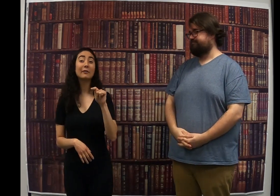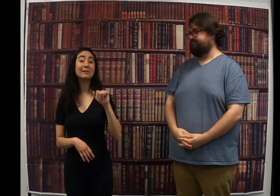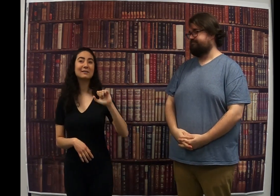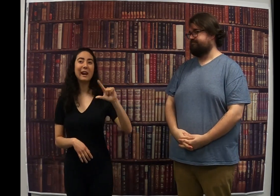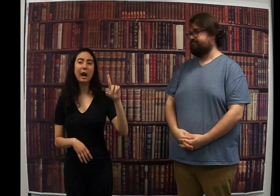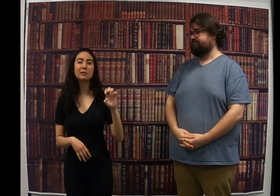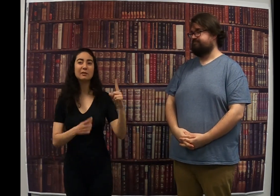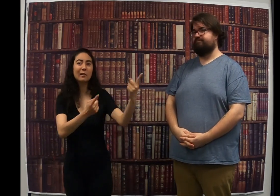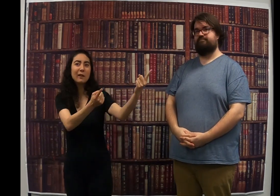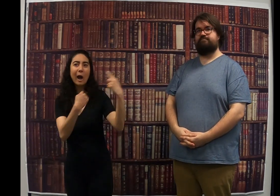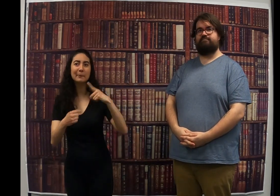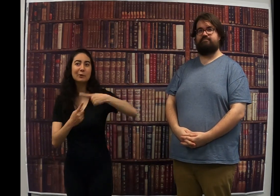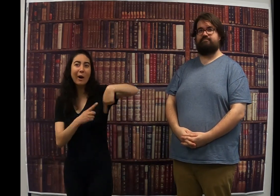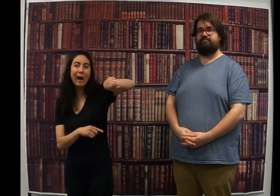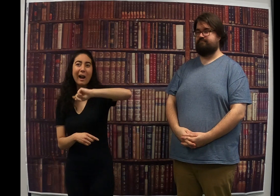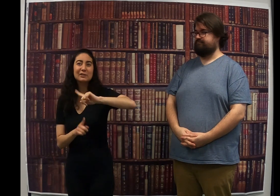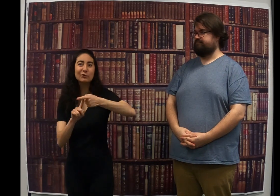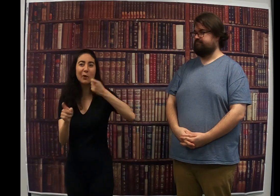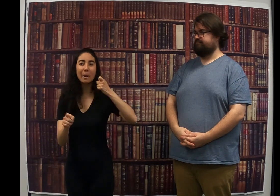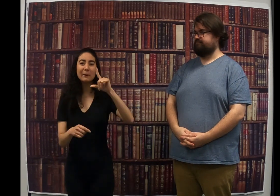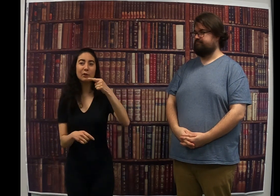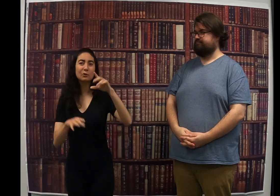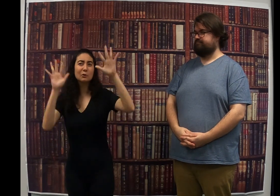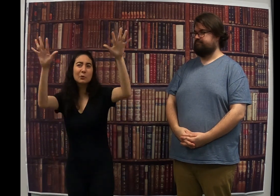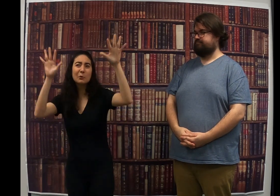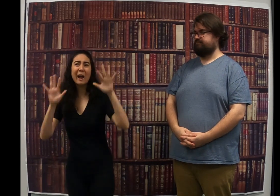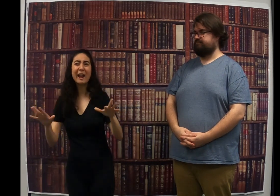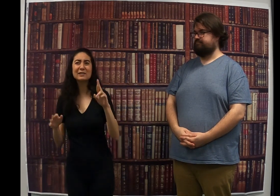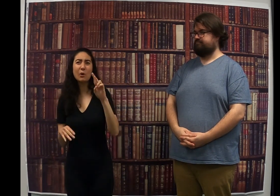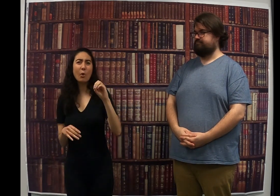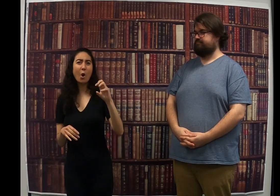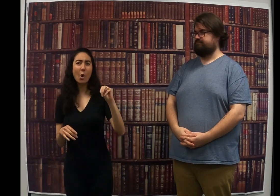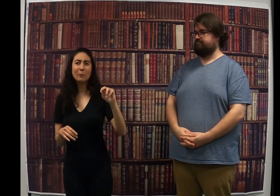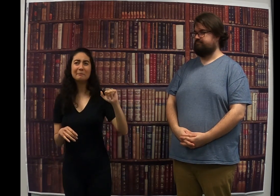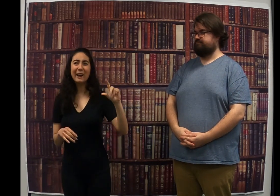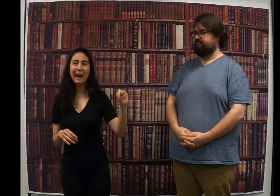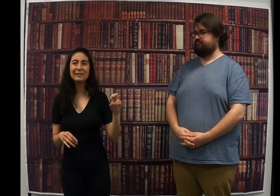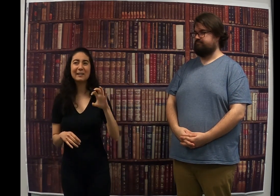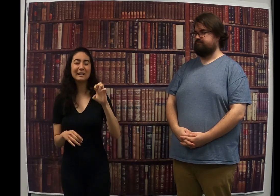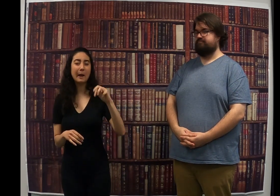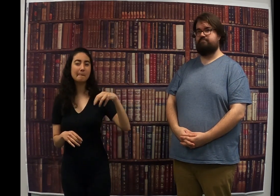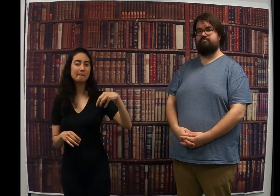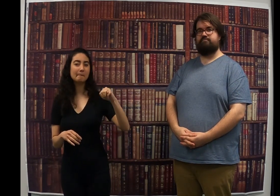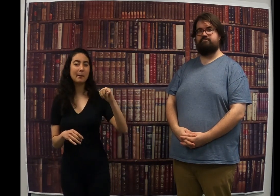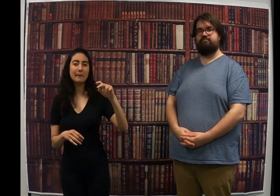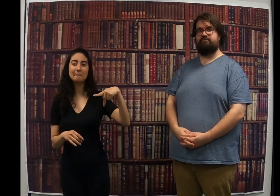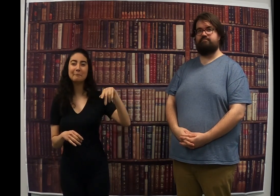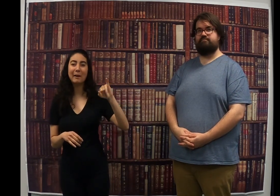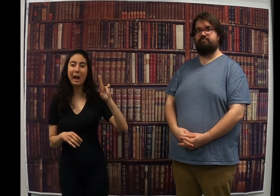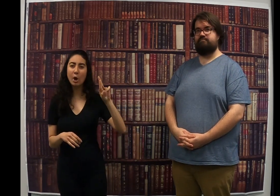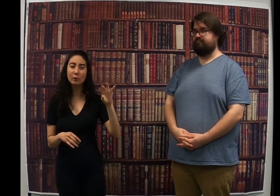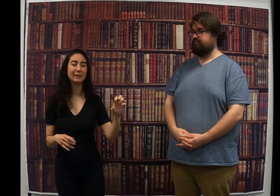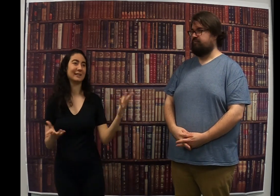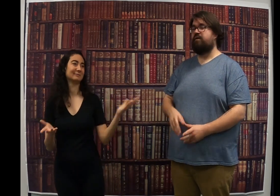Our tale comes to us from the great Roman Empire. From a poet you may know by the name of